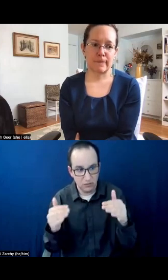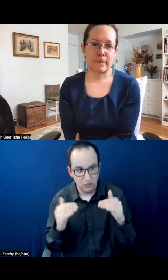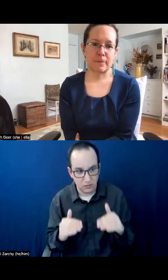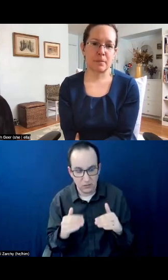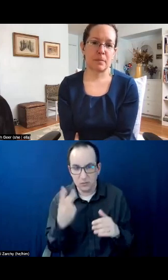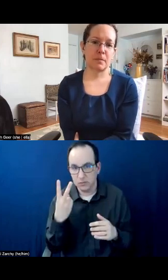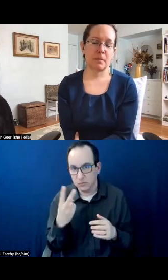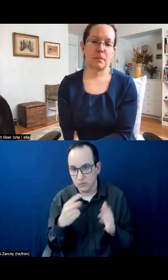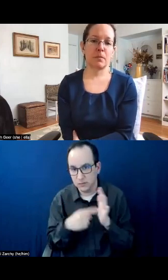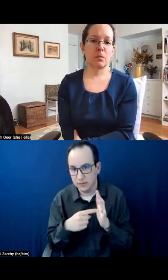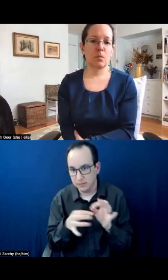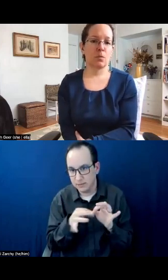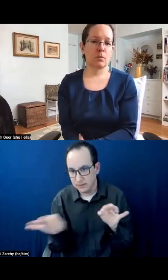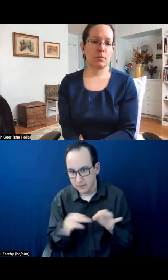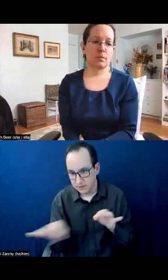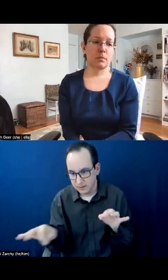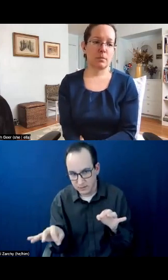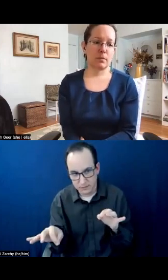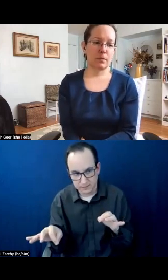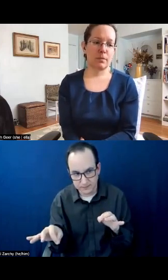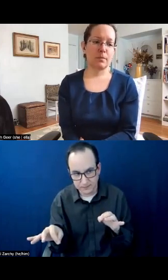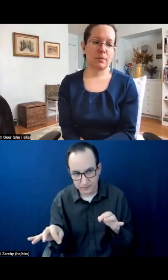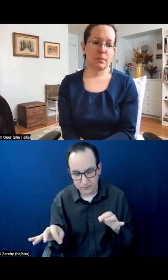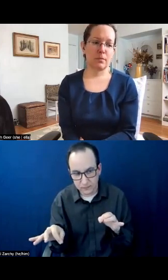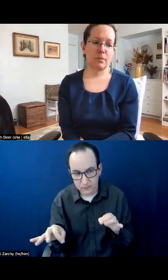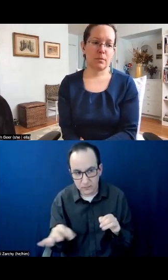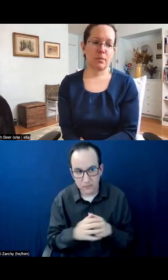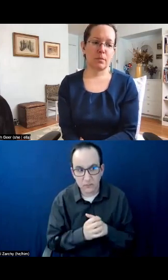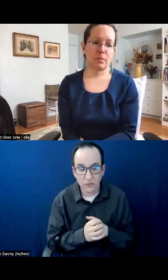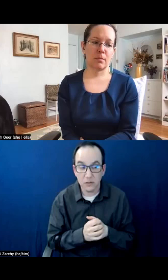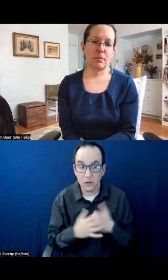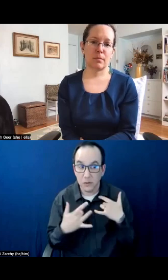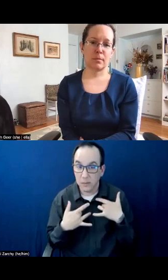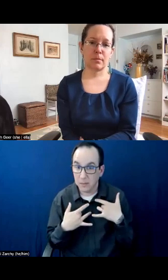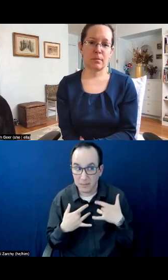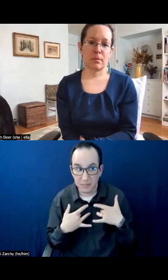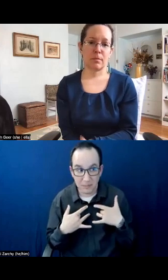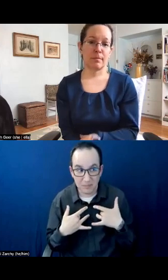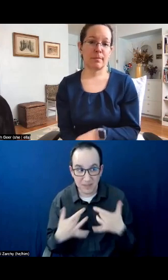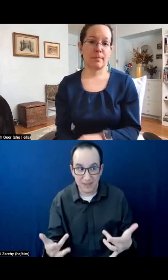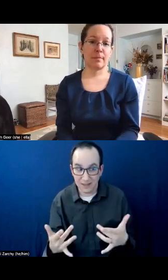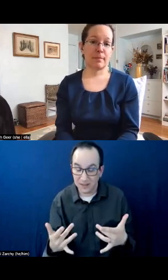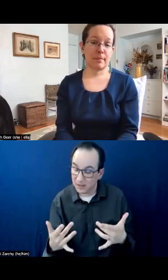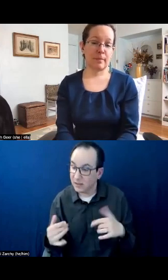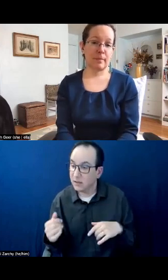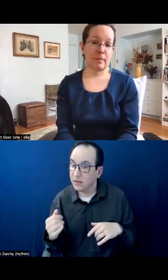the definition. Then you have some example and sample sentences.